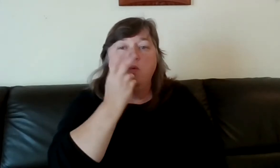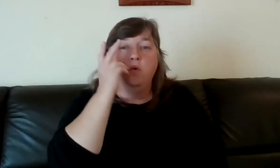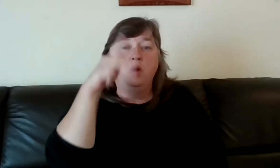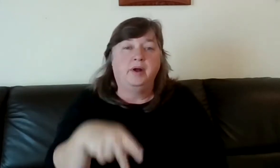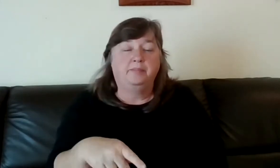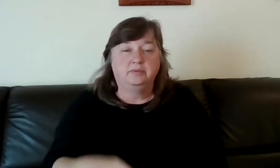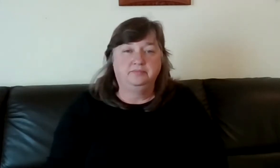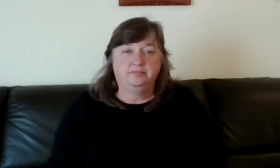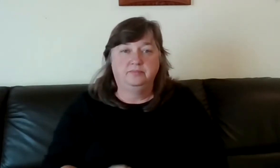warm up.